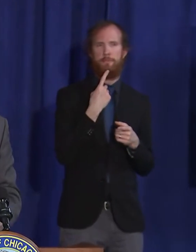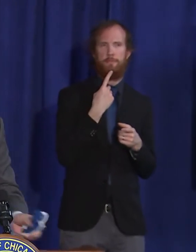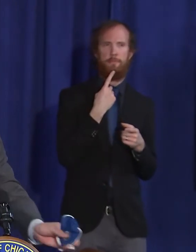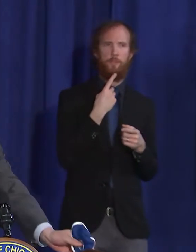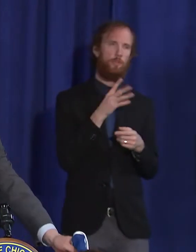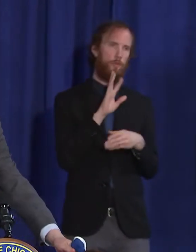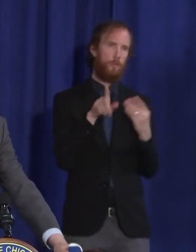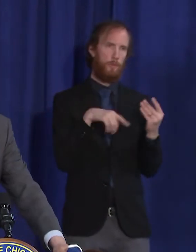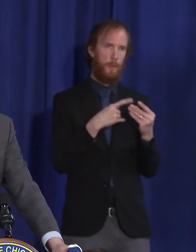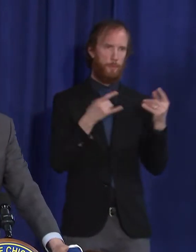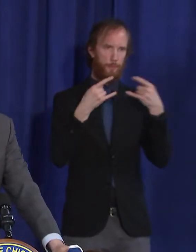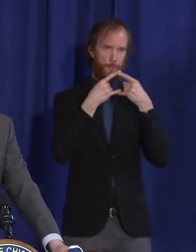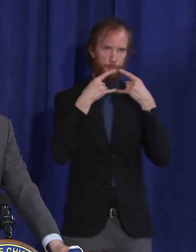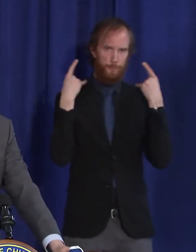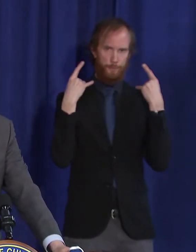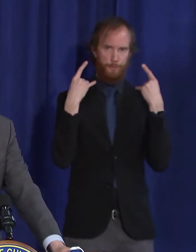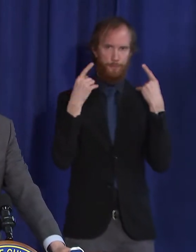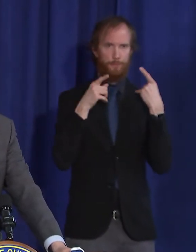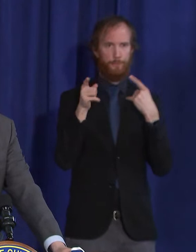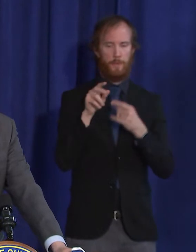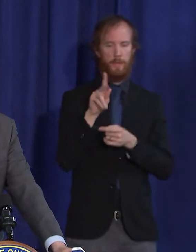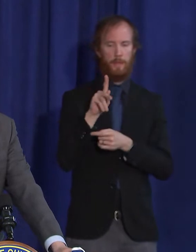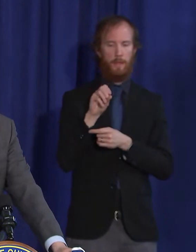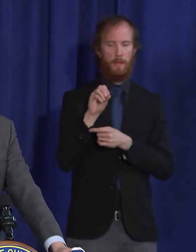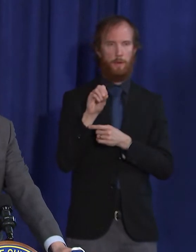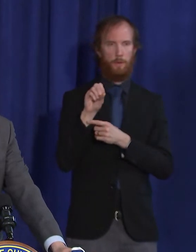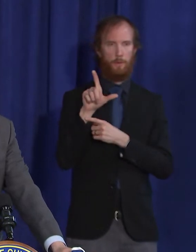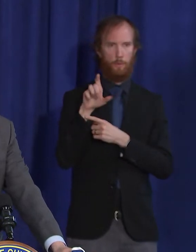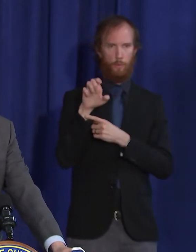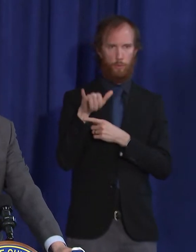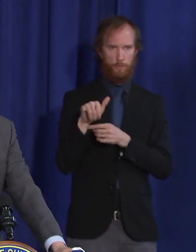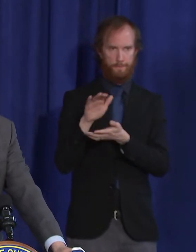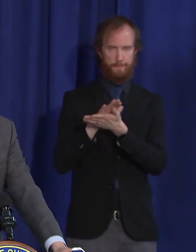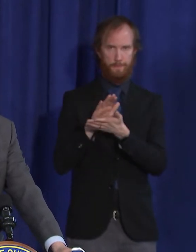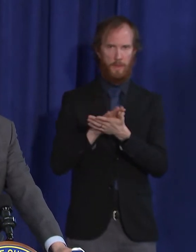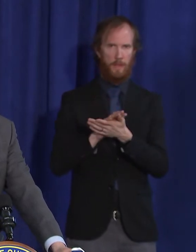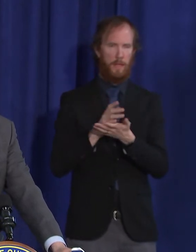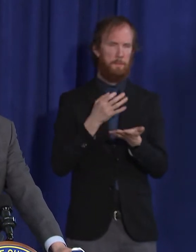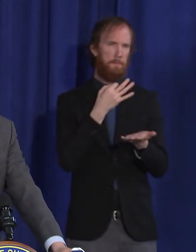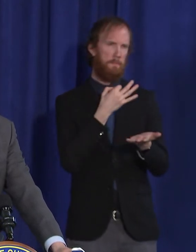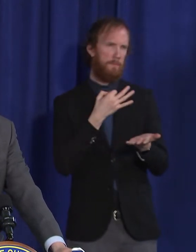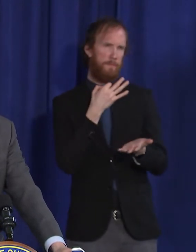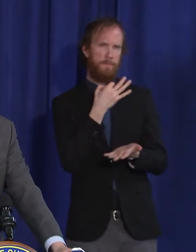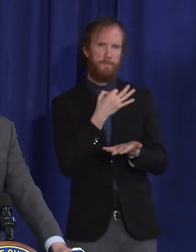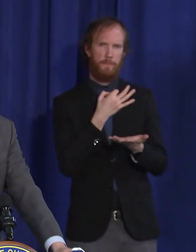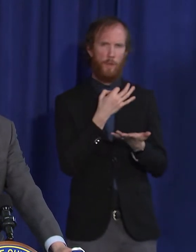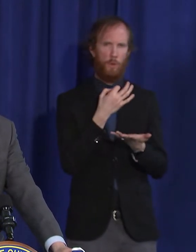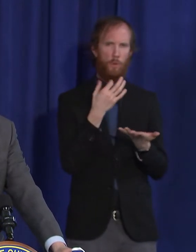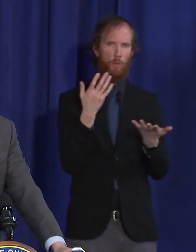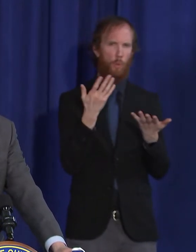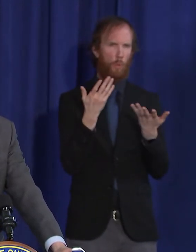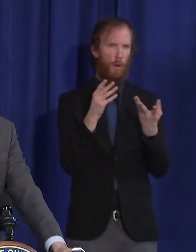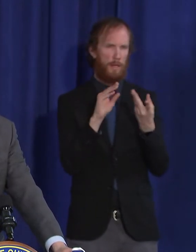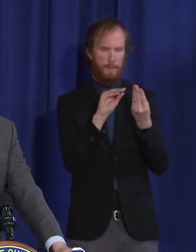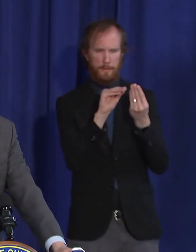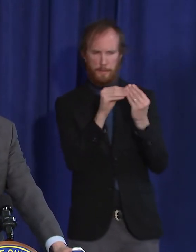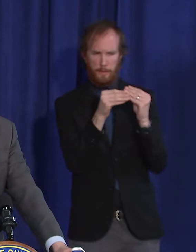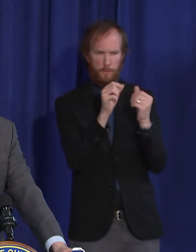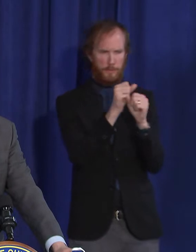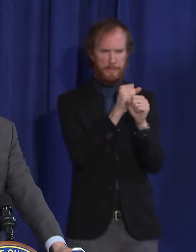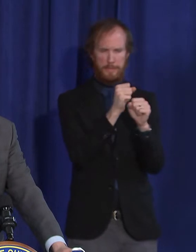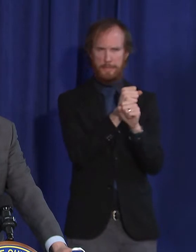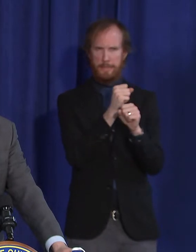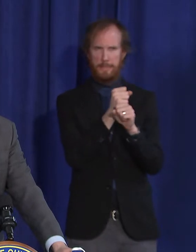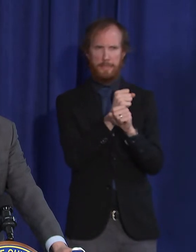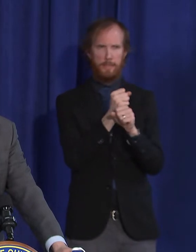about the masking at Coonley. I was curious what metric would have to be reached for a mask mandate to